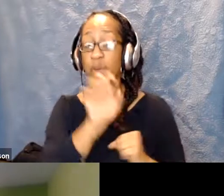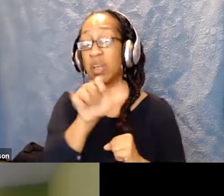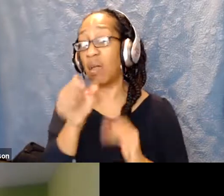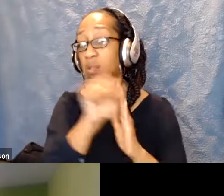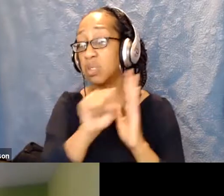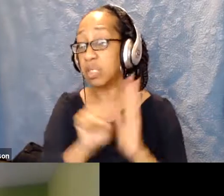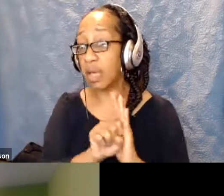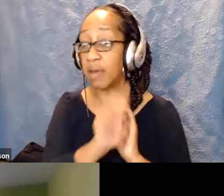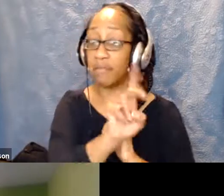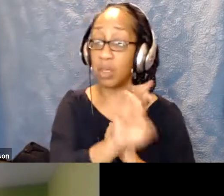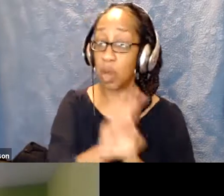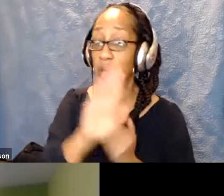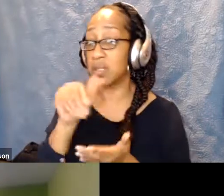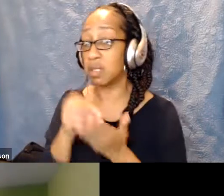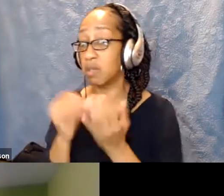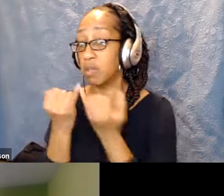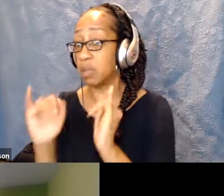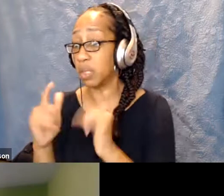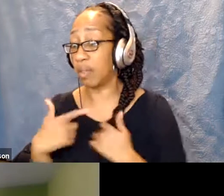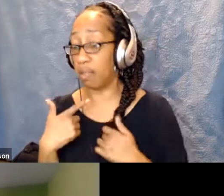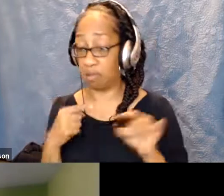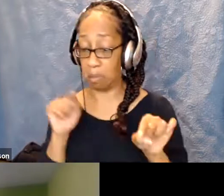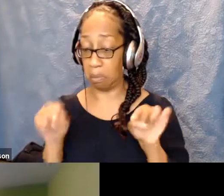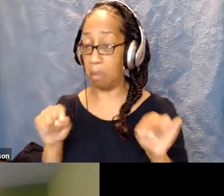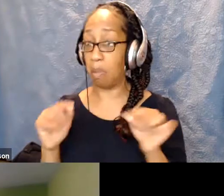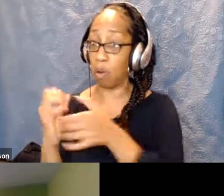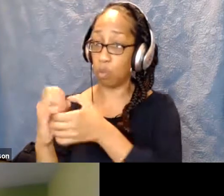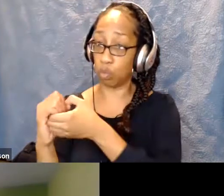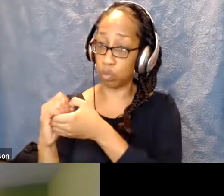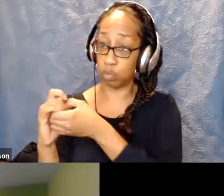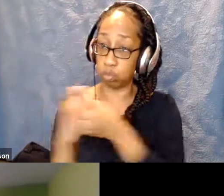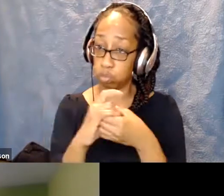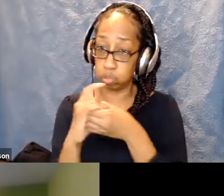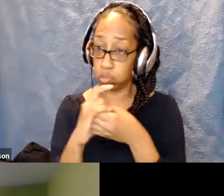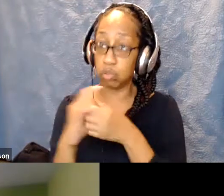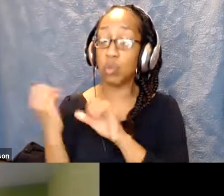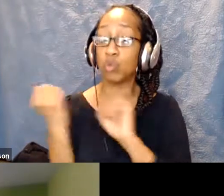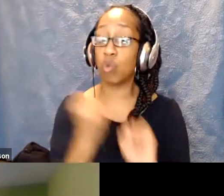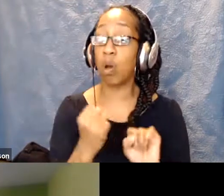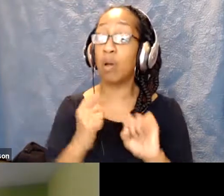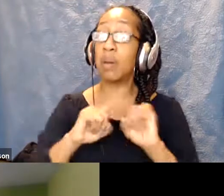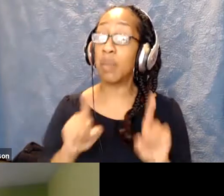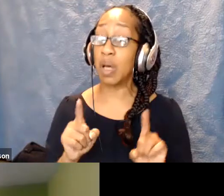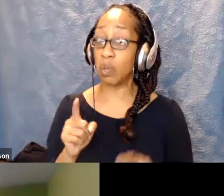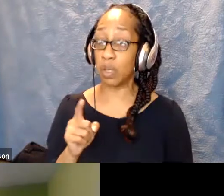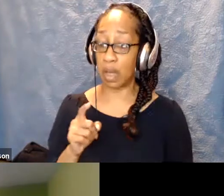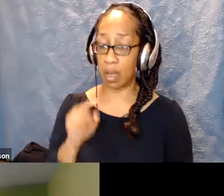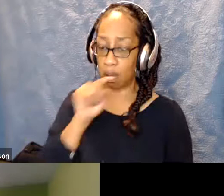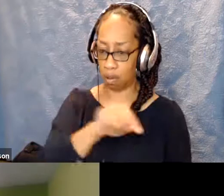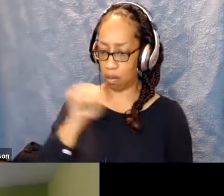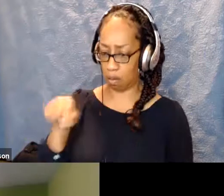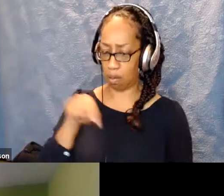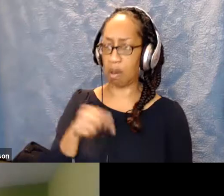relationships were stronger. But by having all three entities in the discussions, they started to learn much more about each other's